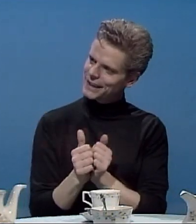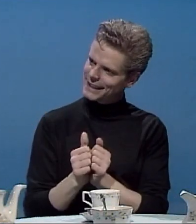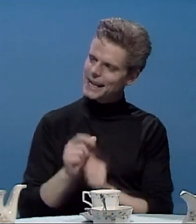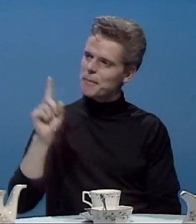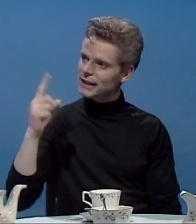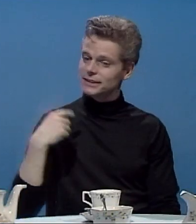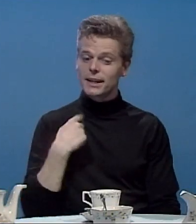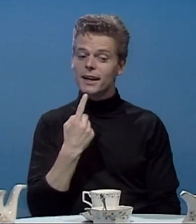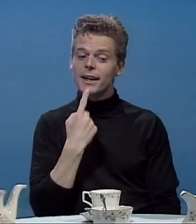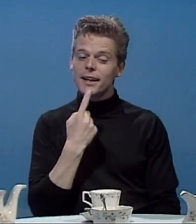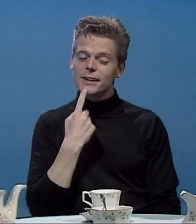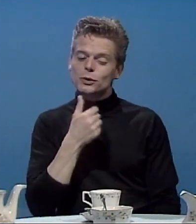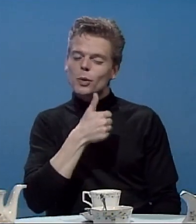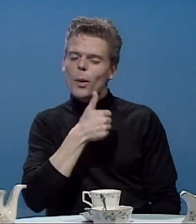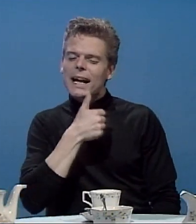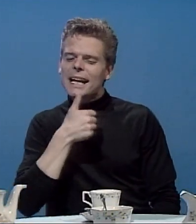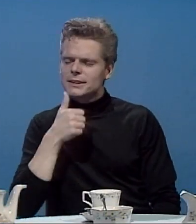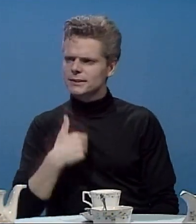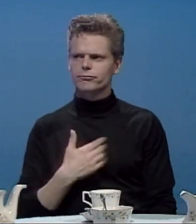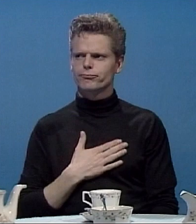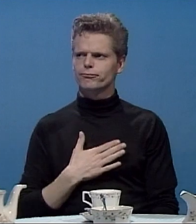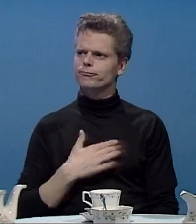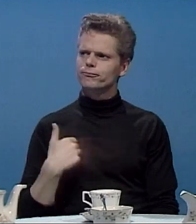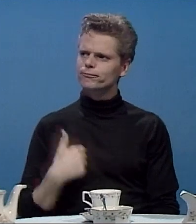I agree, but I like it sweet.